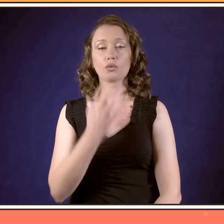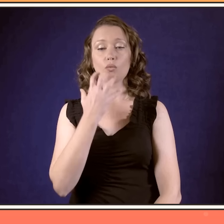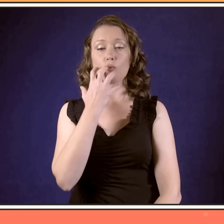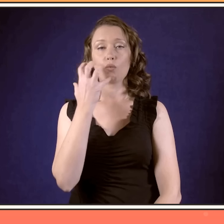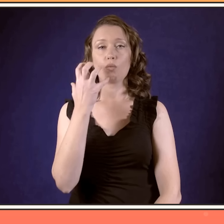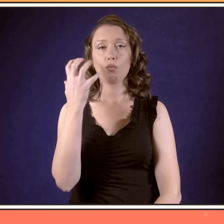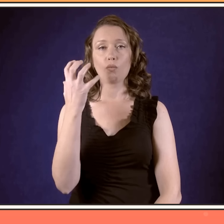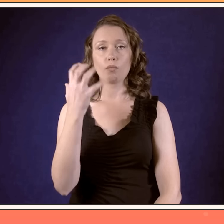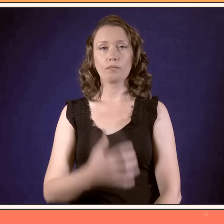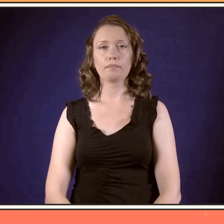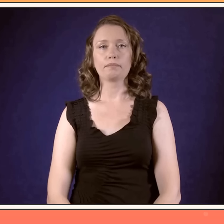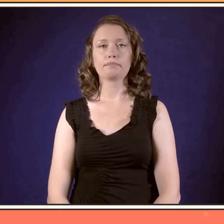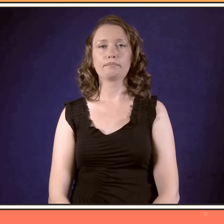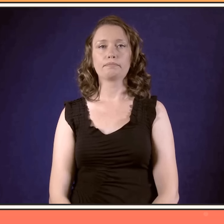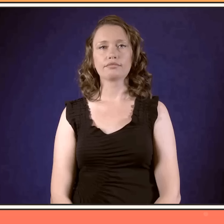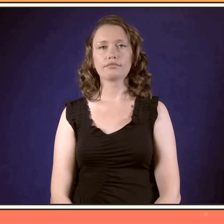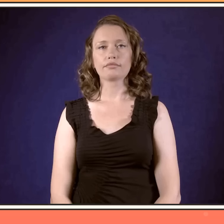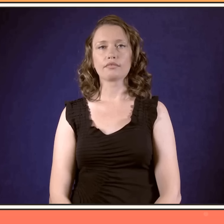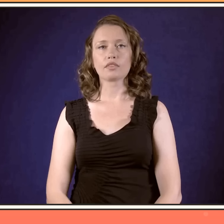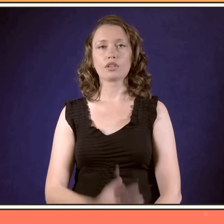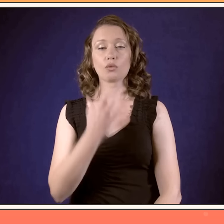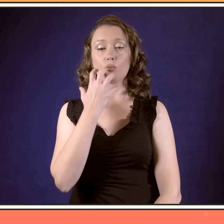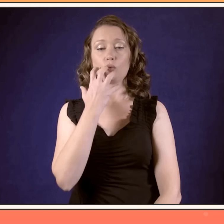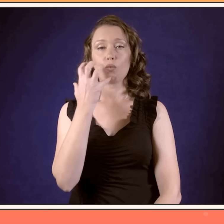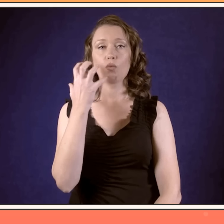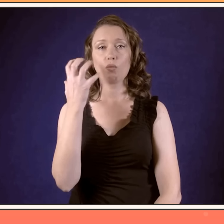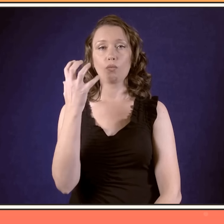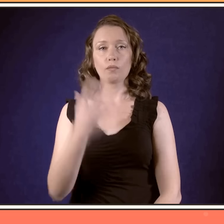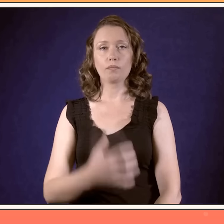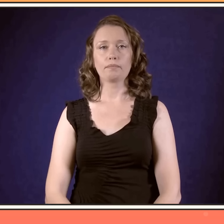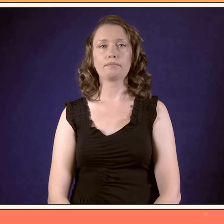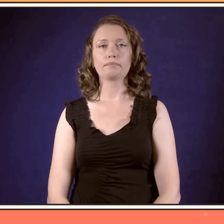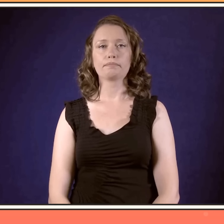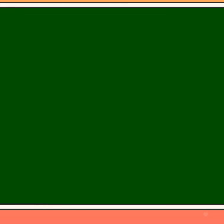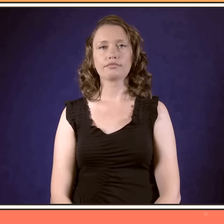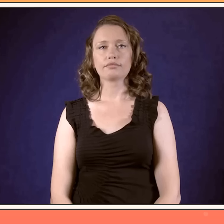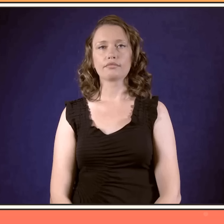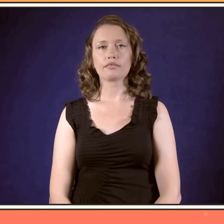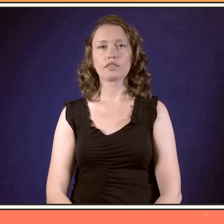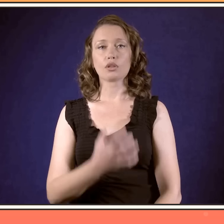Not hot, not cold, just cozy.